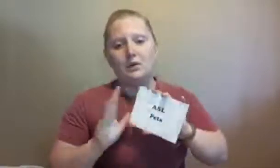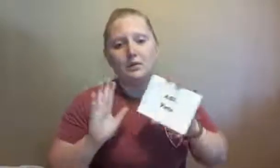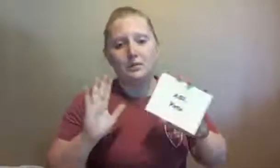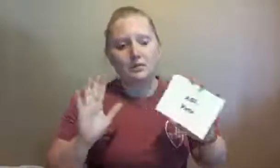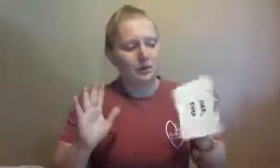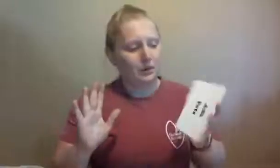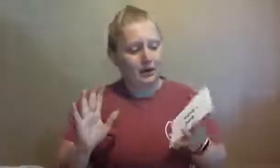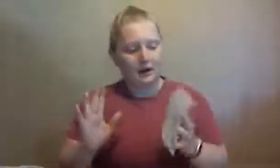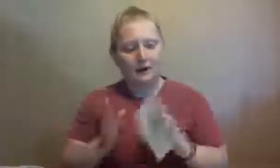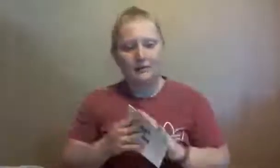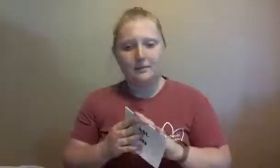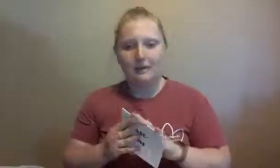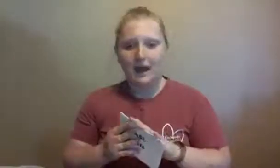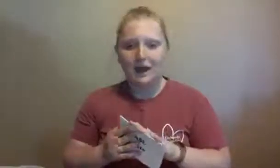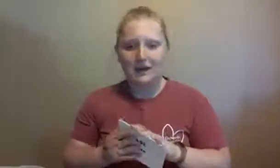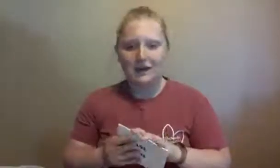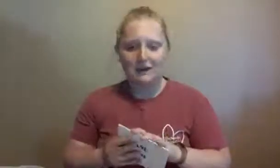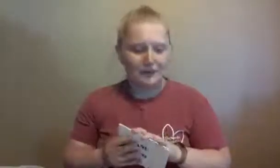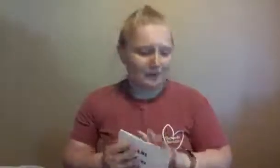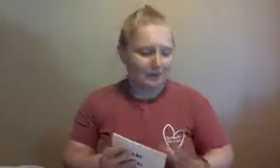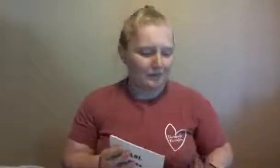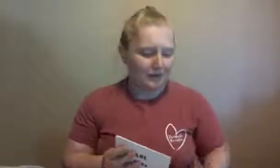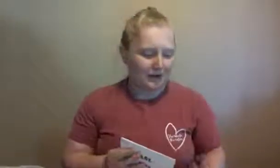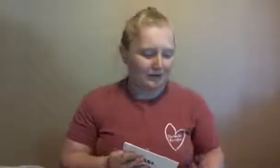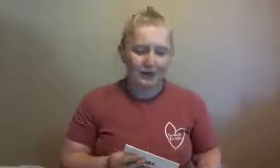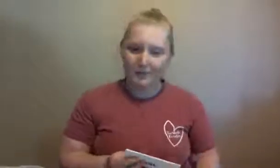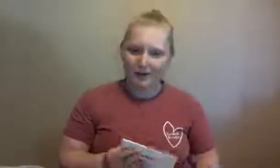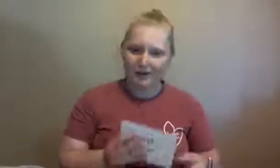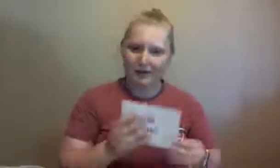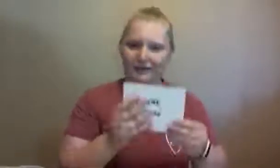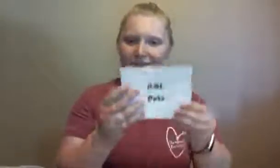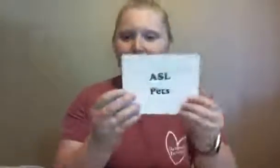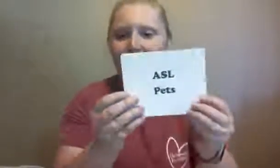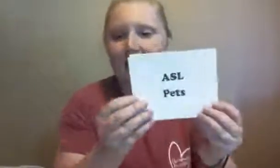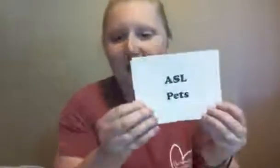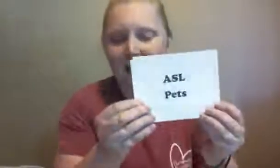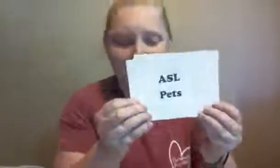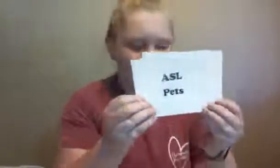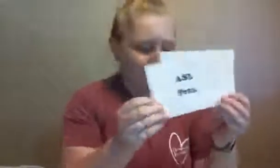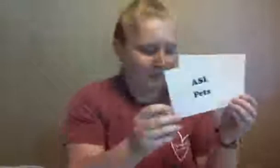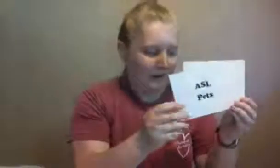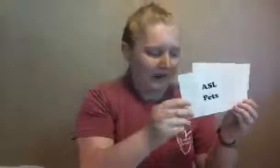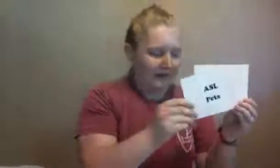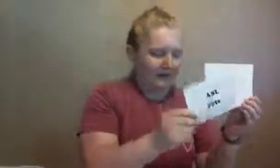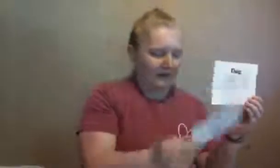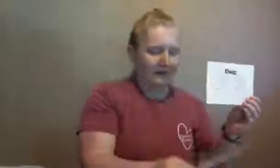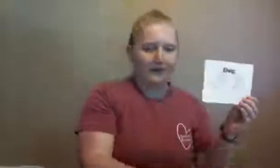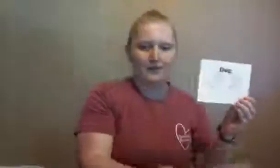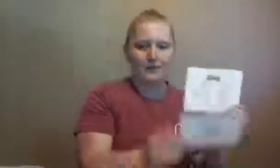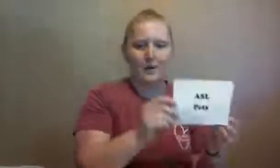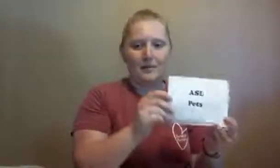review quicker, and then we will move on to our book. Okay, so pets, remember